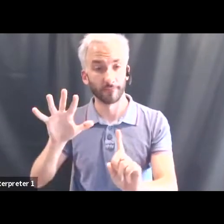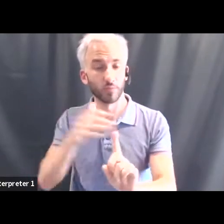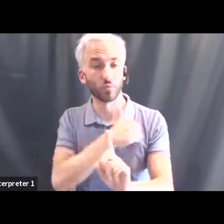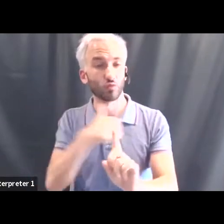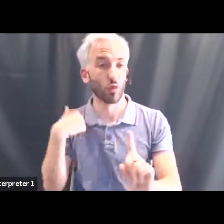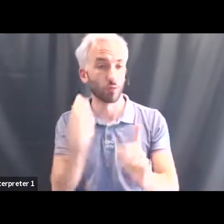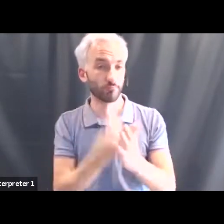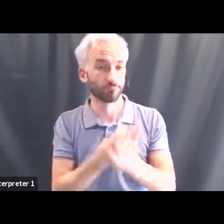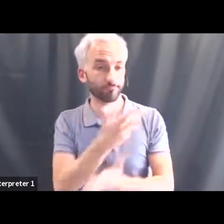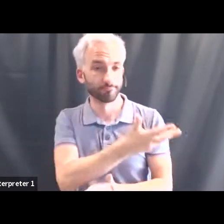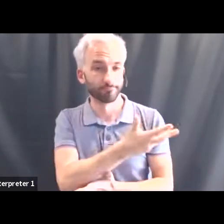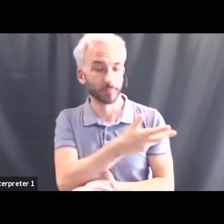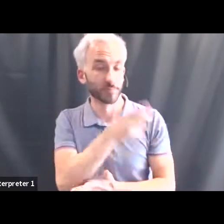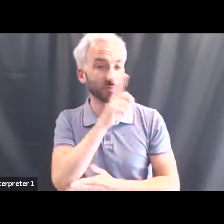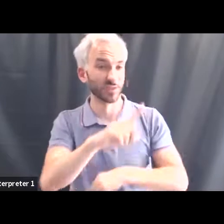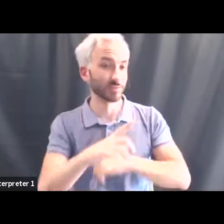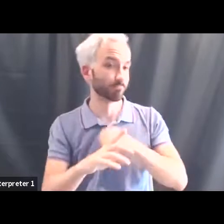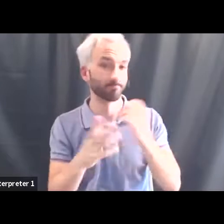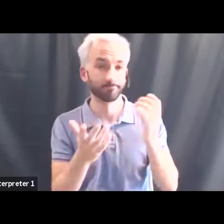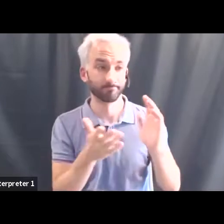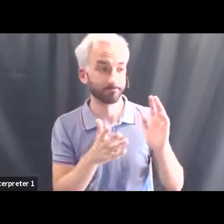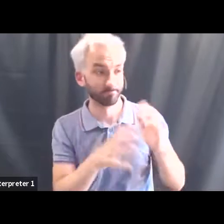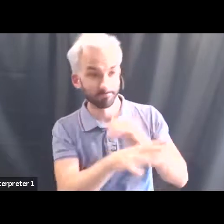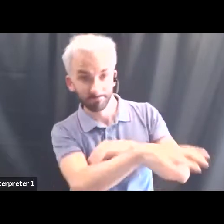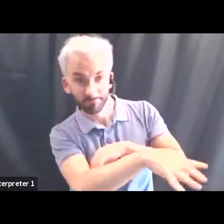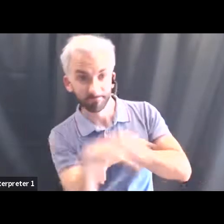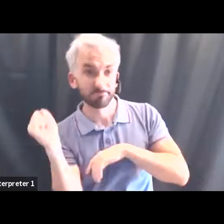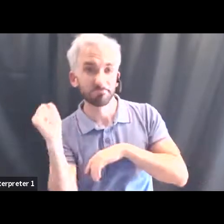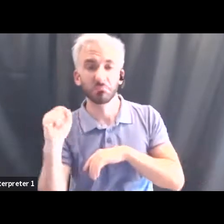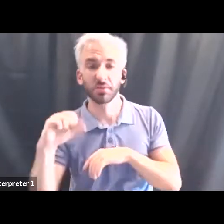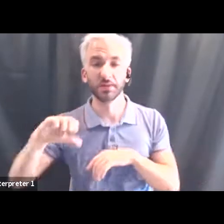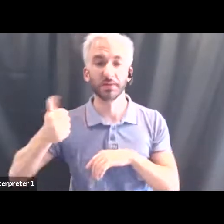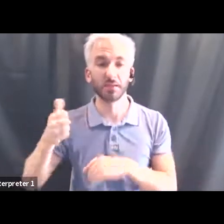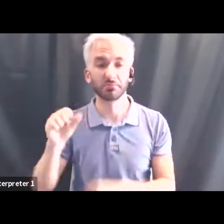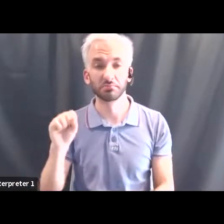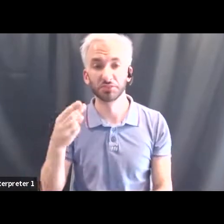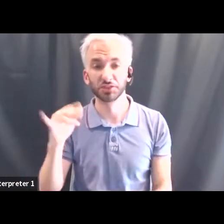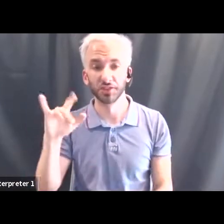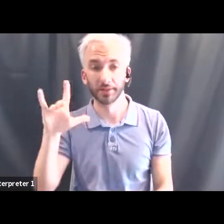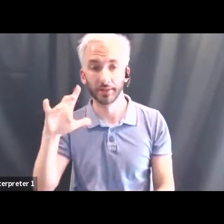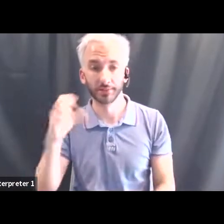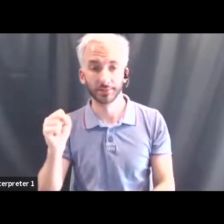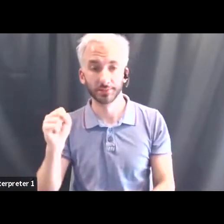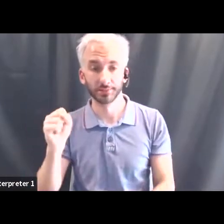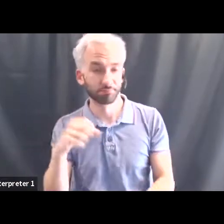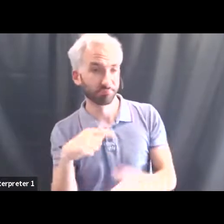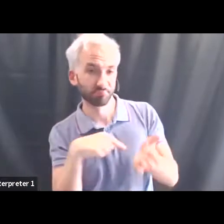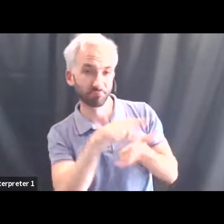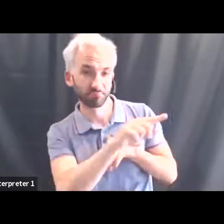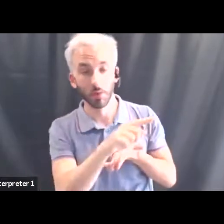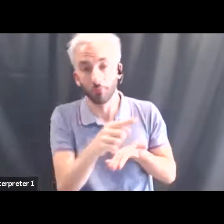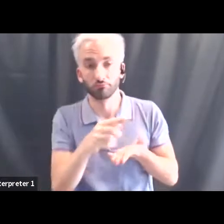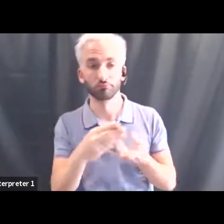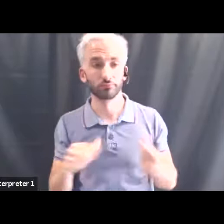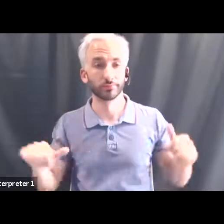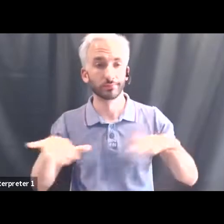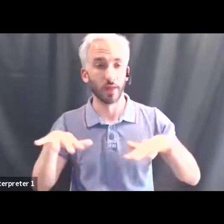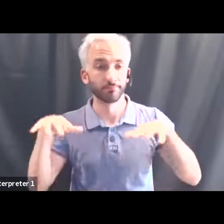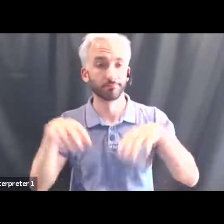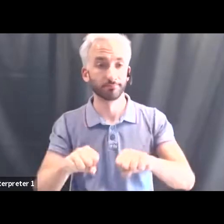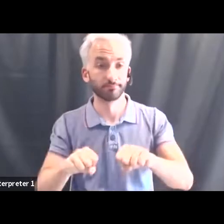Mississaugas out of a portion of this land for 10 shillings. What's more, a large portion of Toronto is